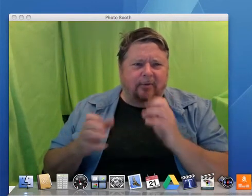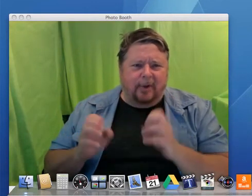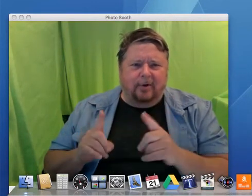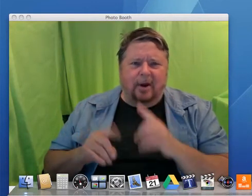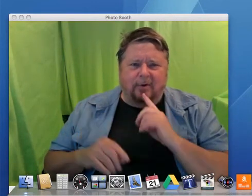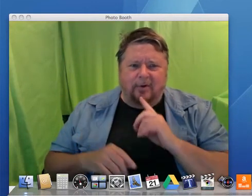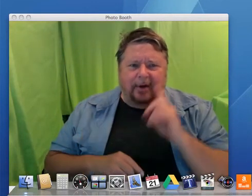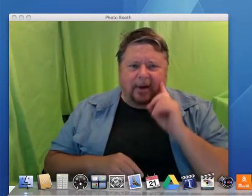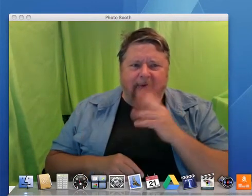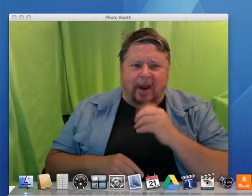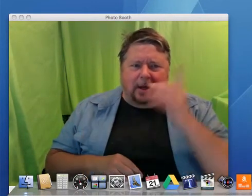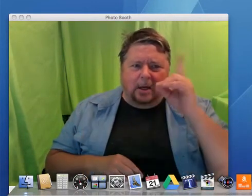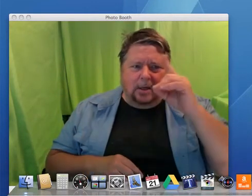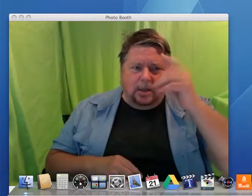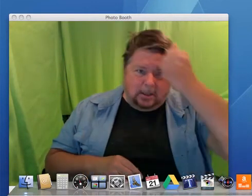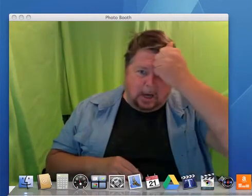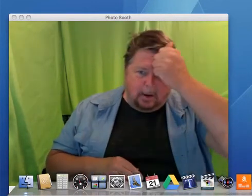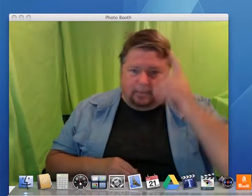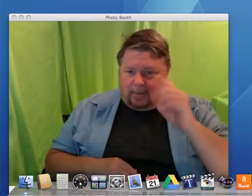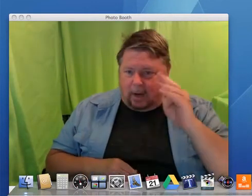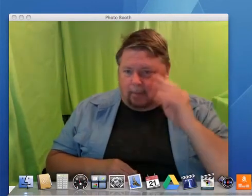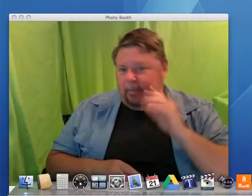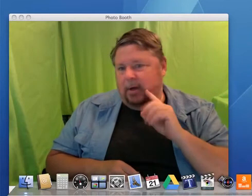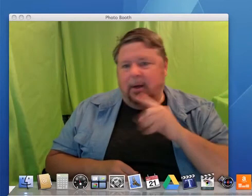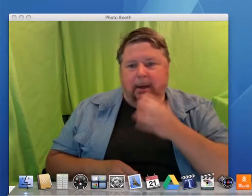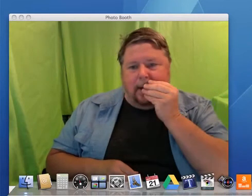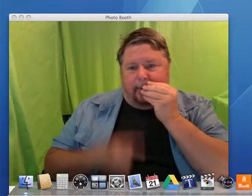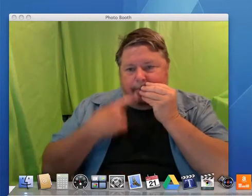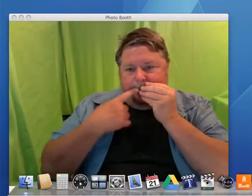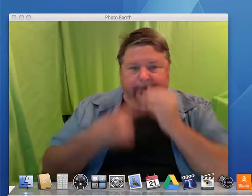something for the education of the deaf and dumb.